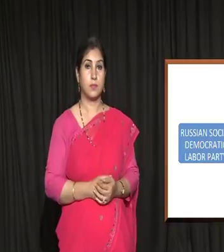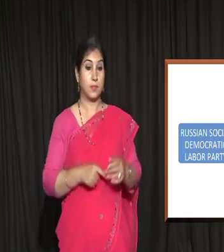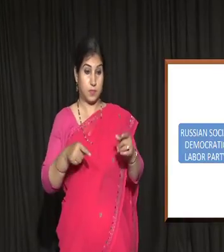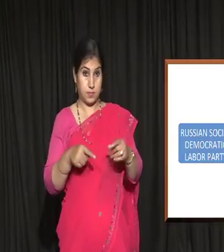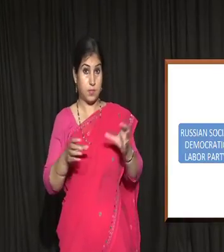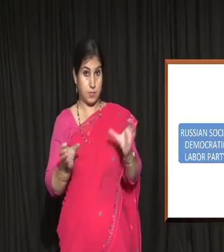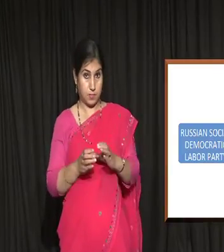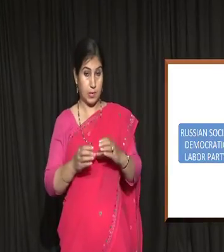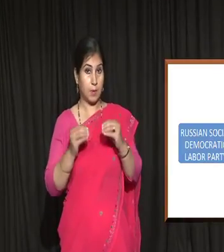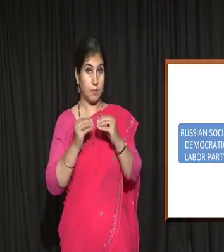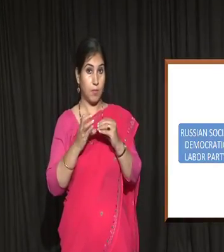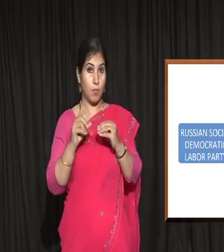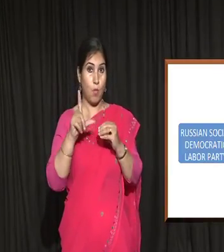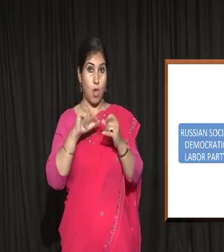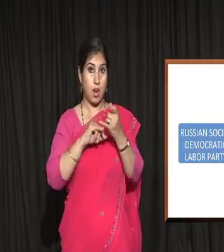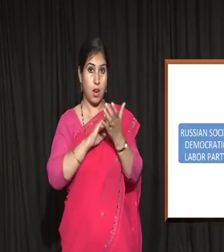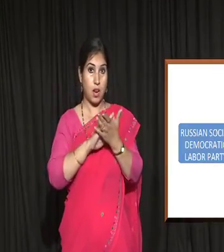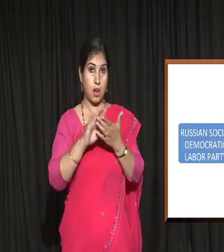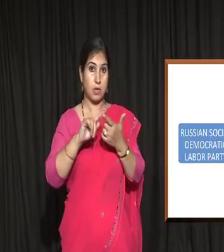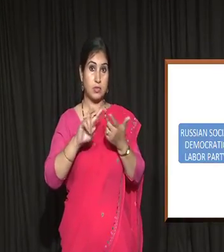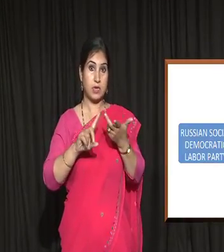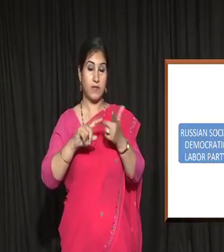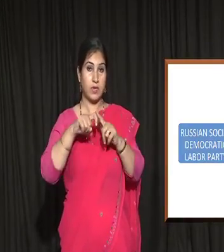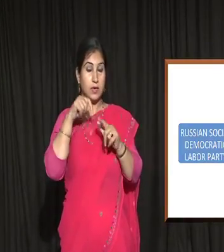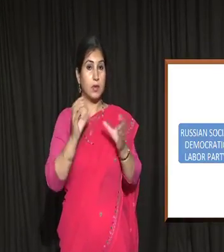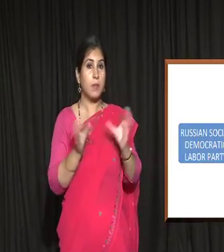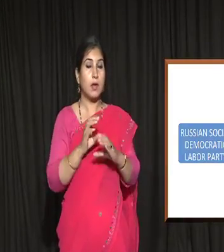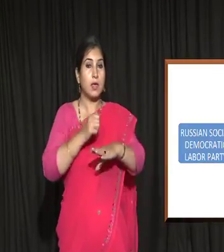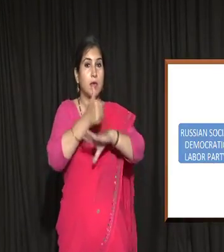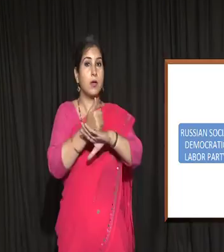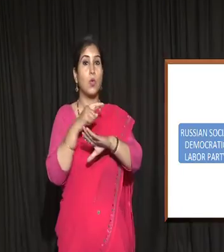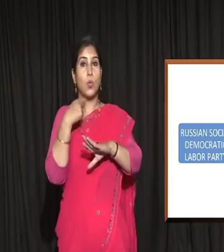and the Bolshevik Party was led by